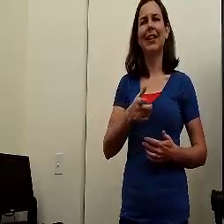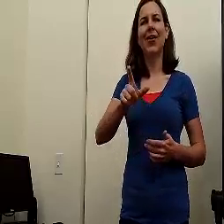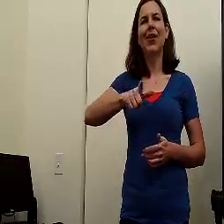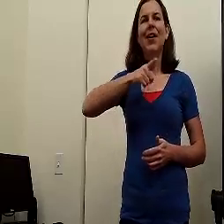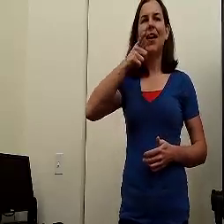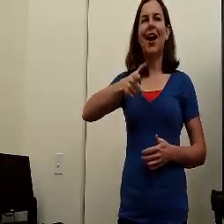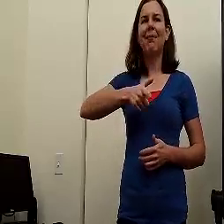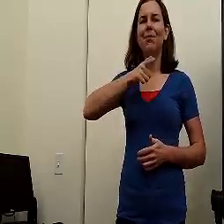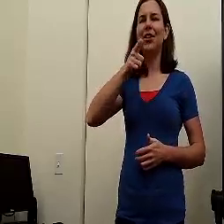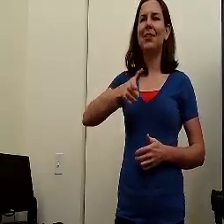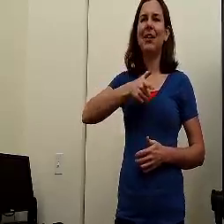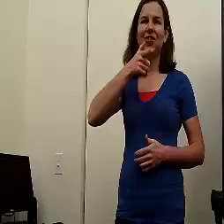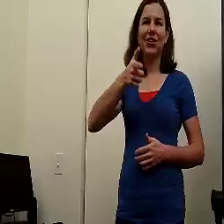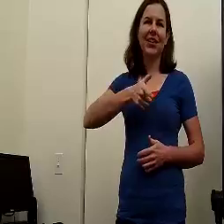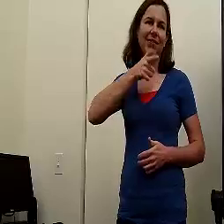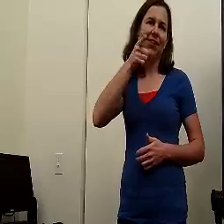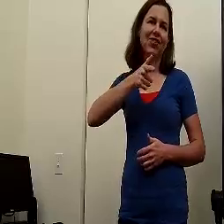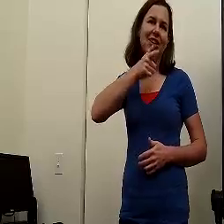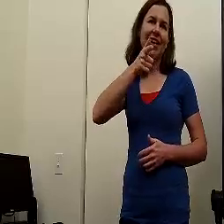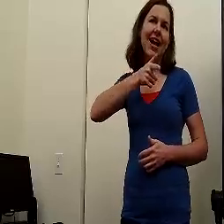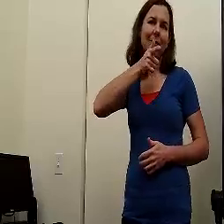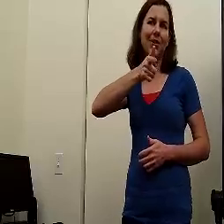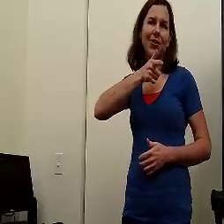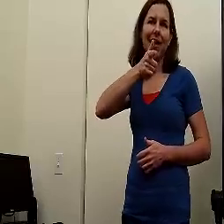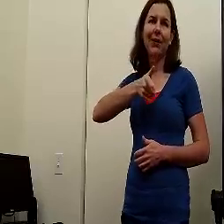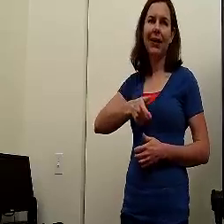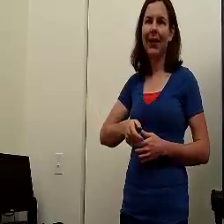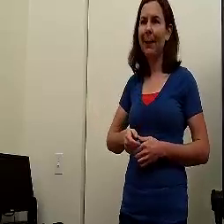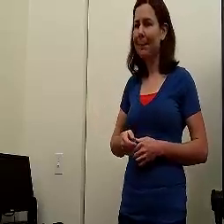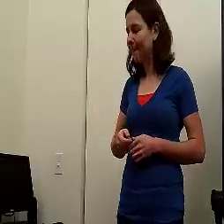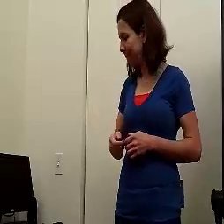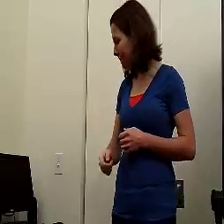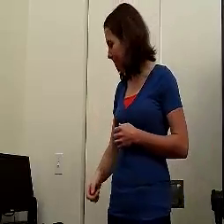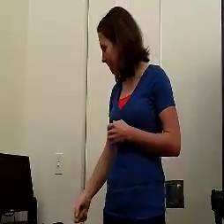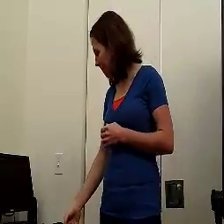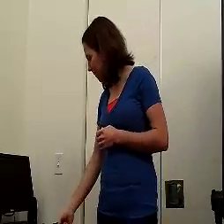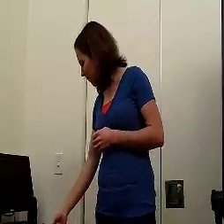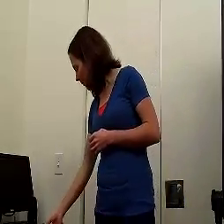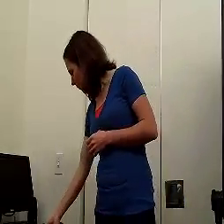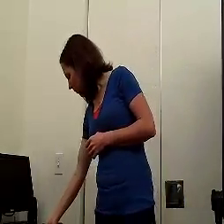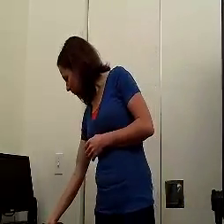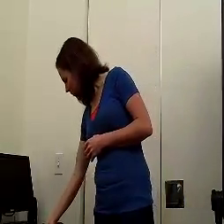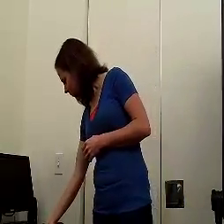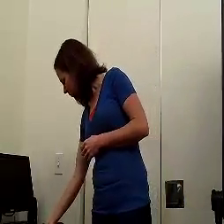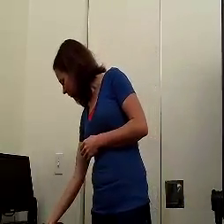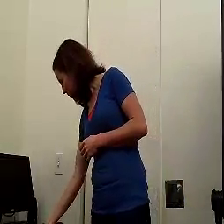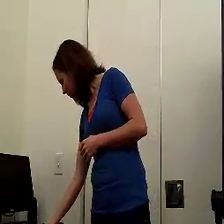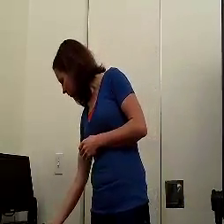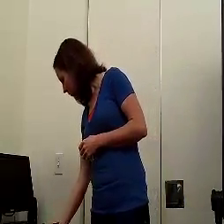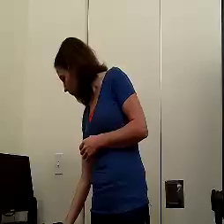So just to make sure it's differentiated, I would do it out like that. You want to eat